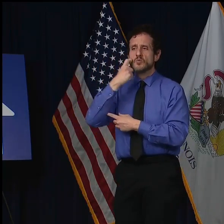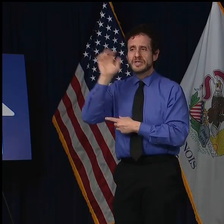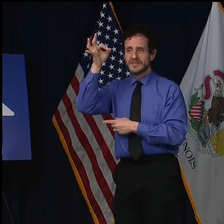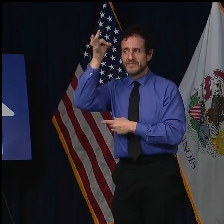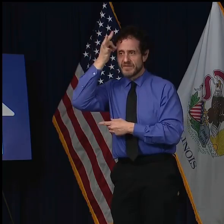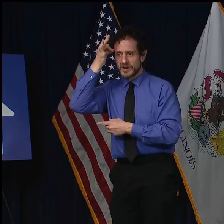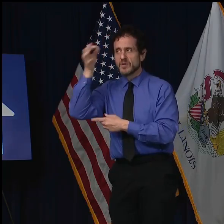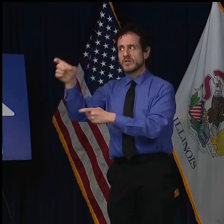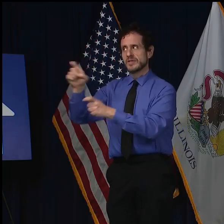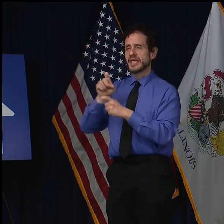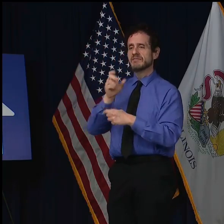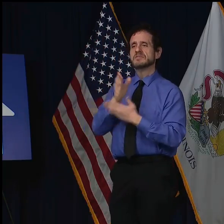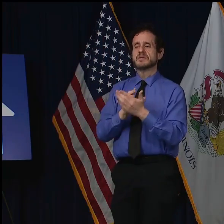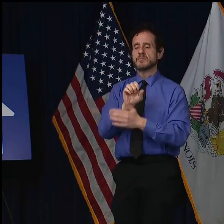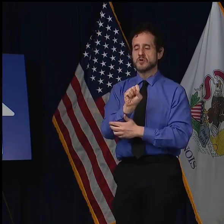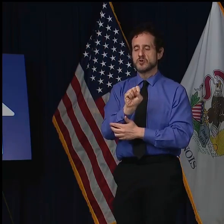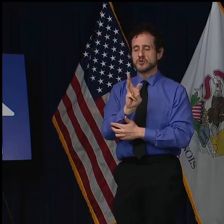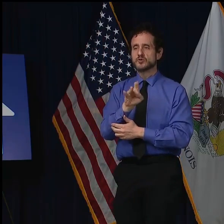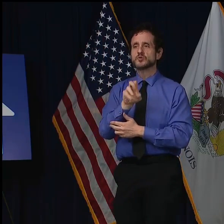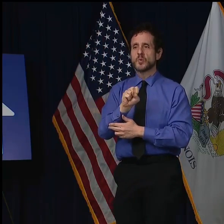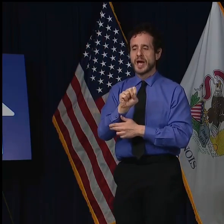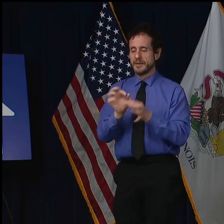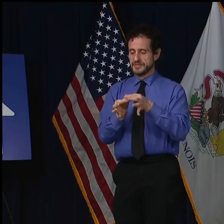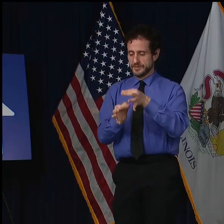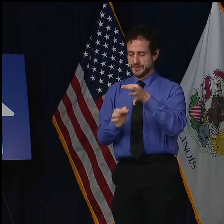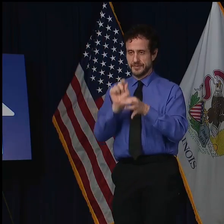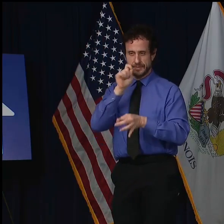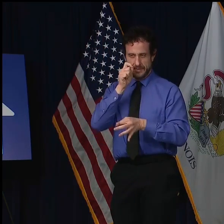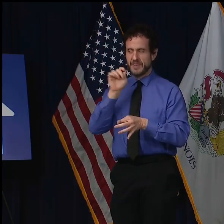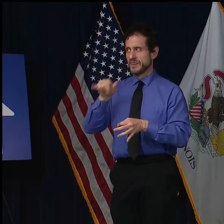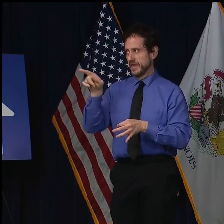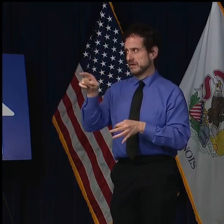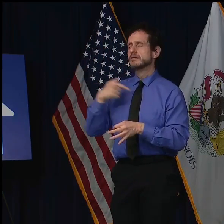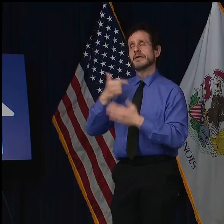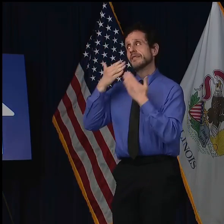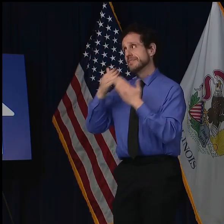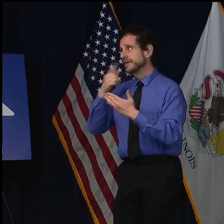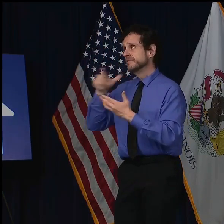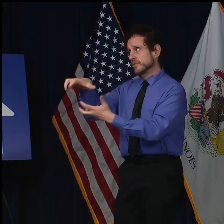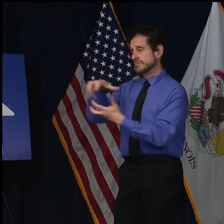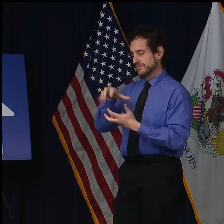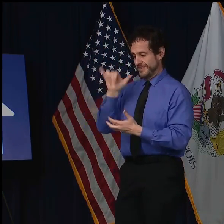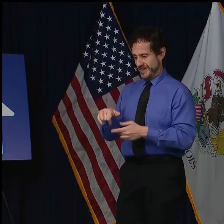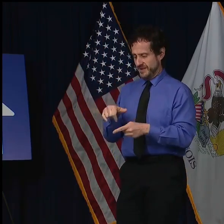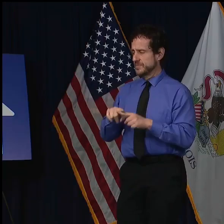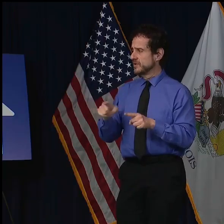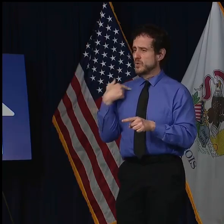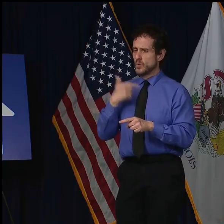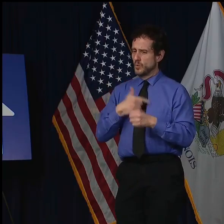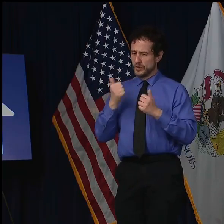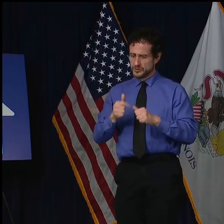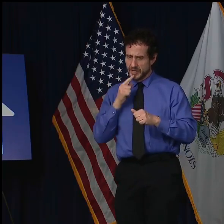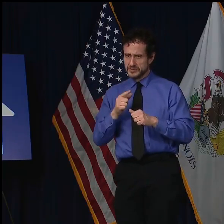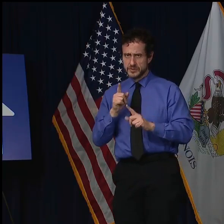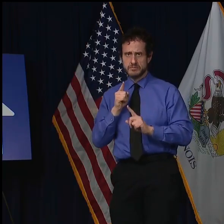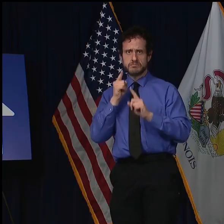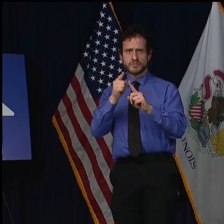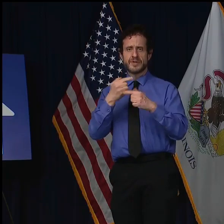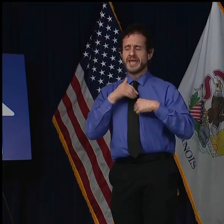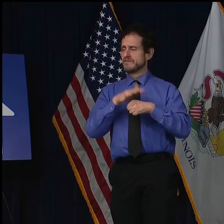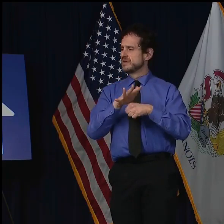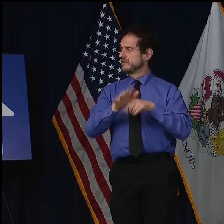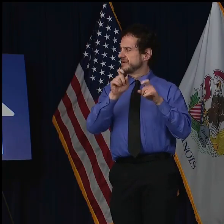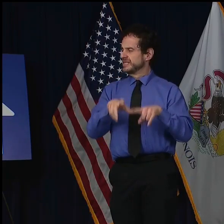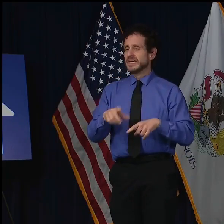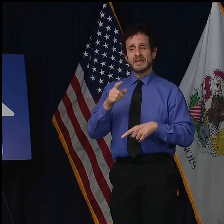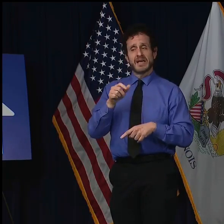federal government, which I'm grateful for. But yeah, I mean, we're all trying to get to a sense of adequacy. I don't